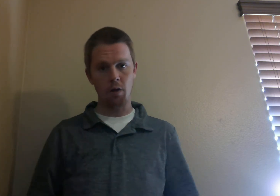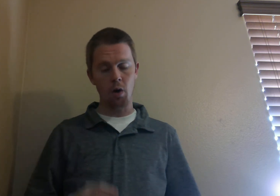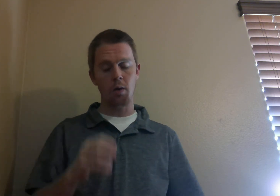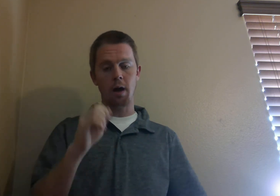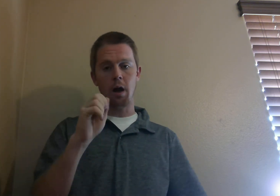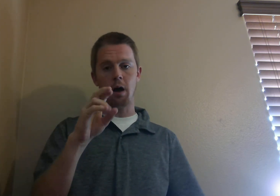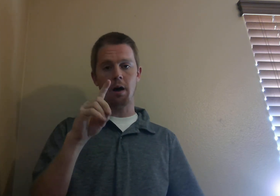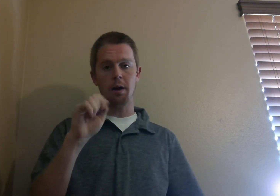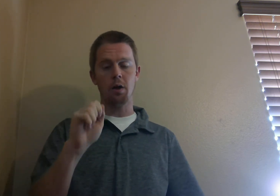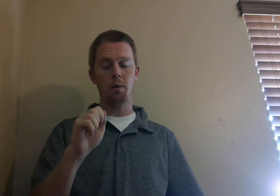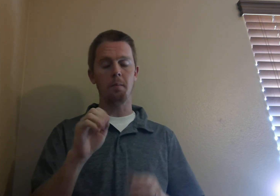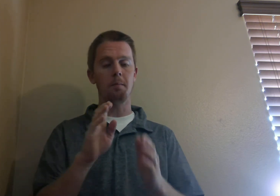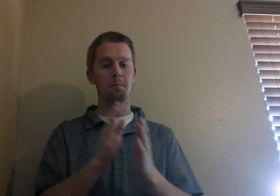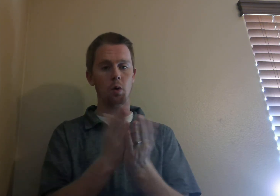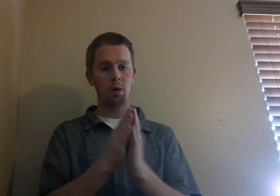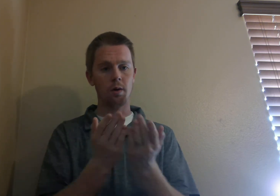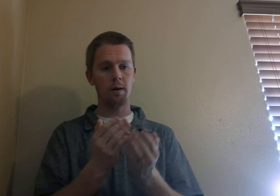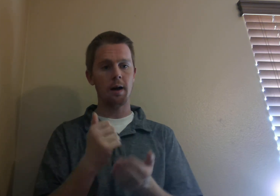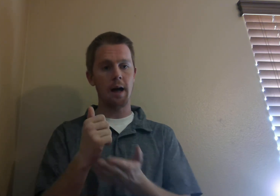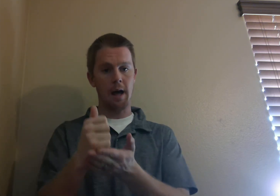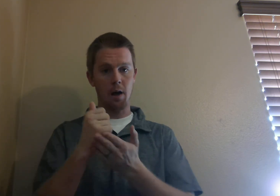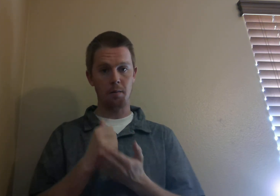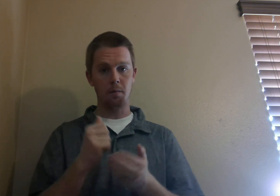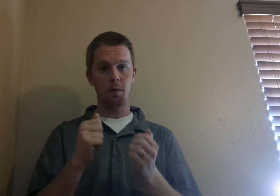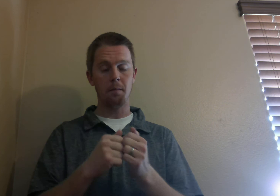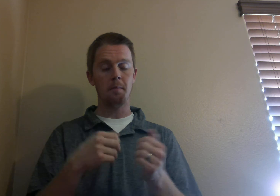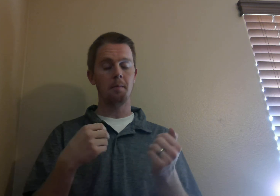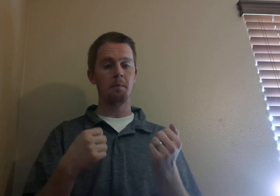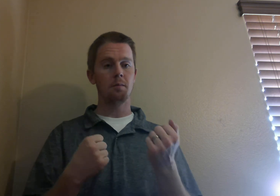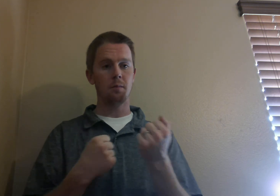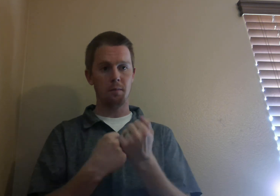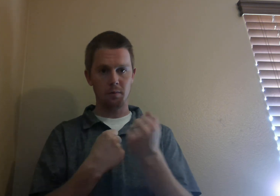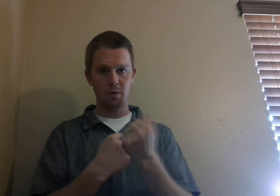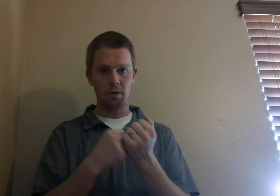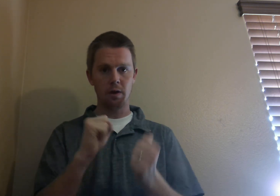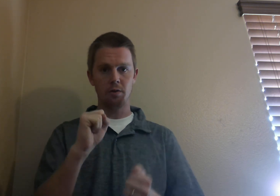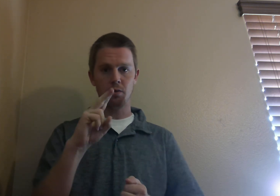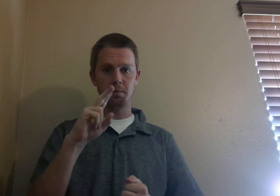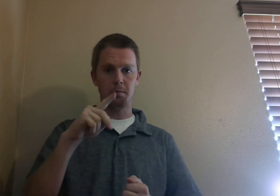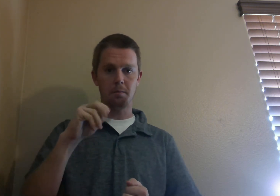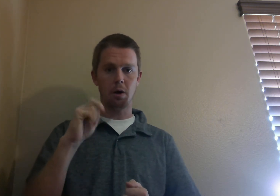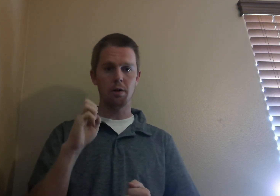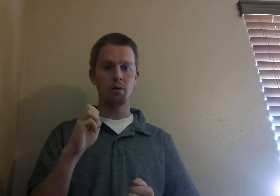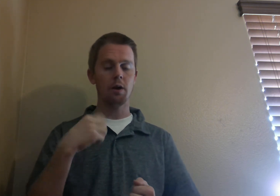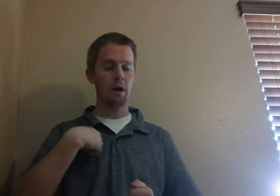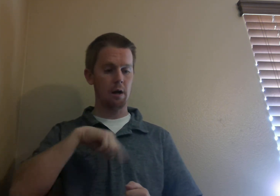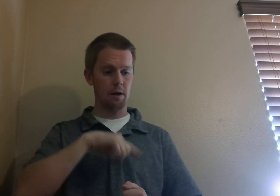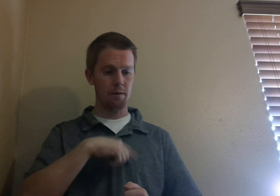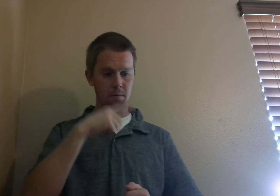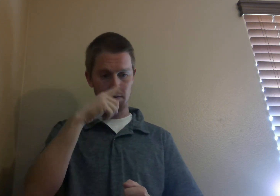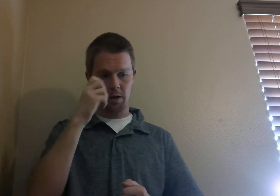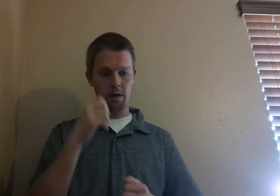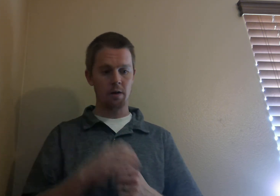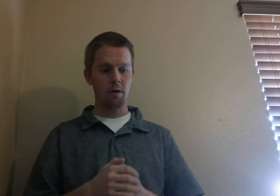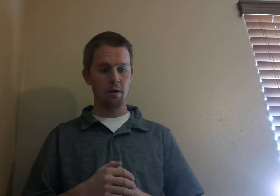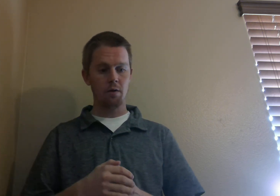help Smarter Every Day by sponsoring us. Audible will. They go to audible.com/smarter, and so they get a free